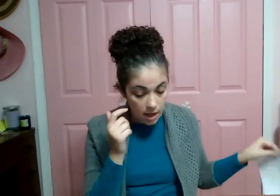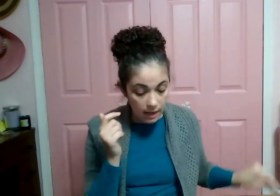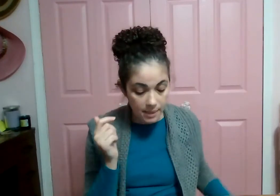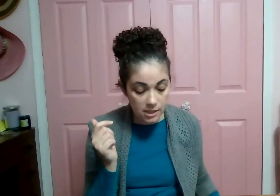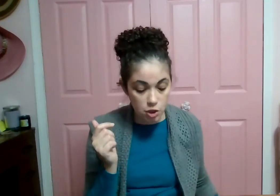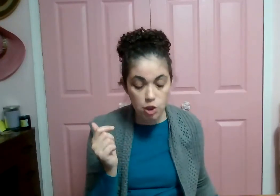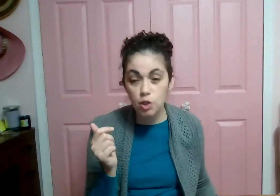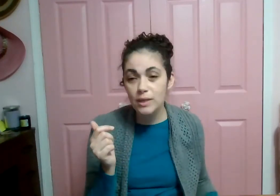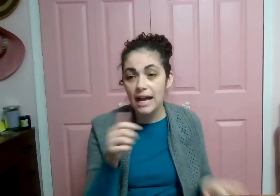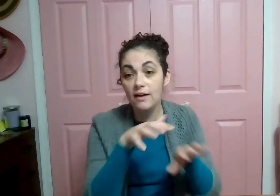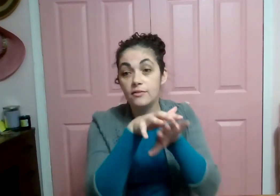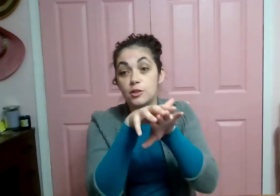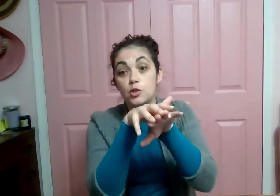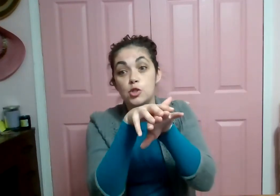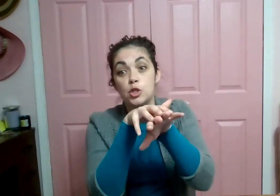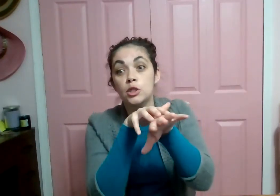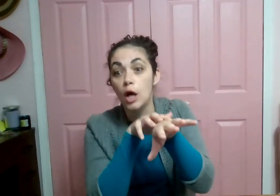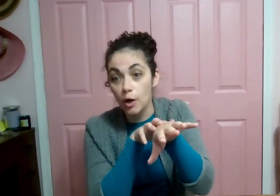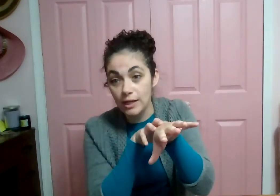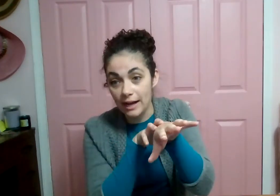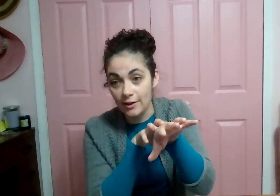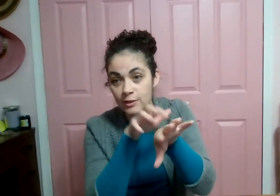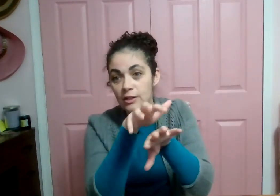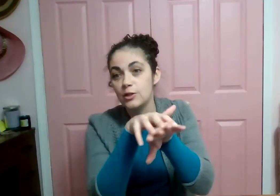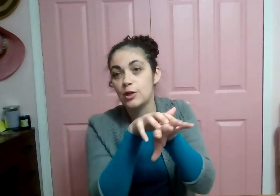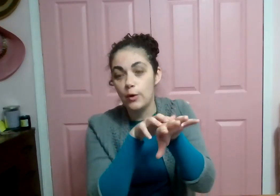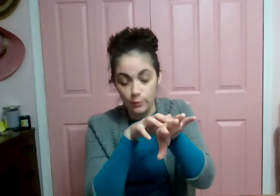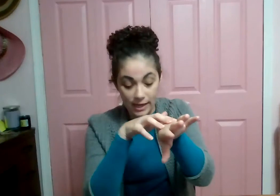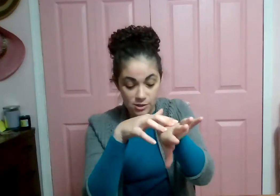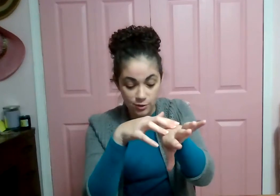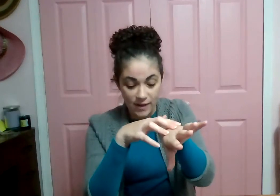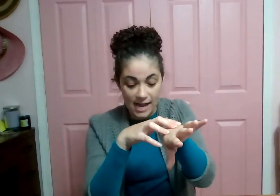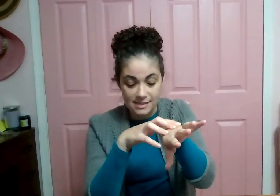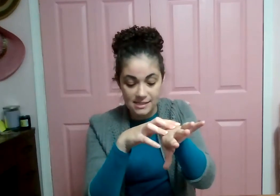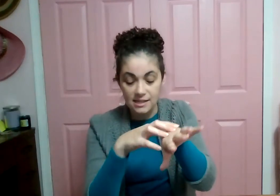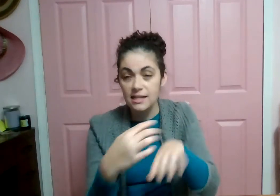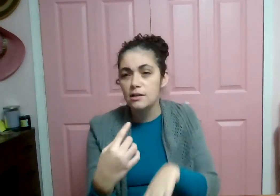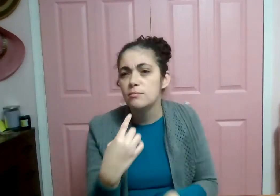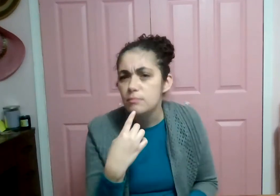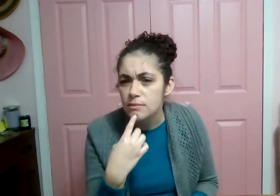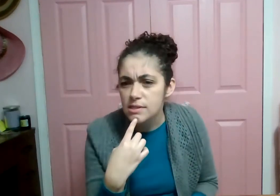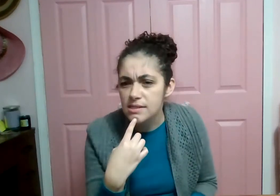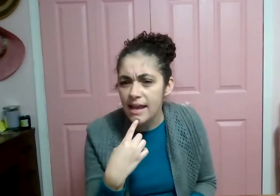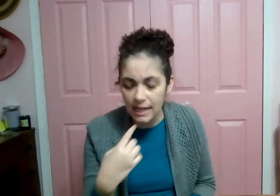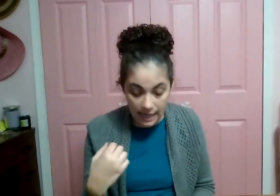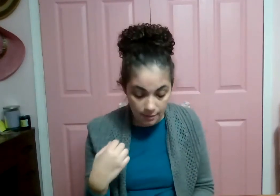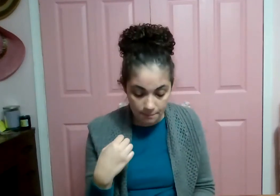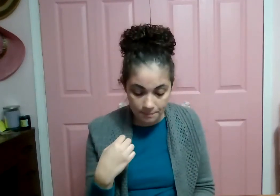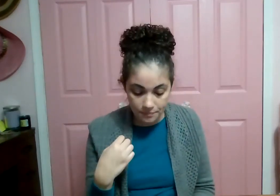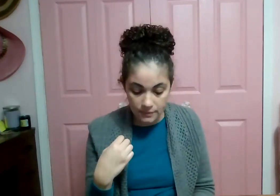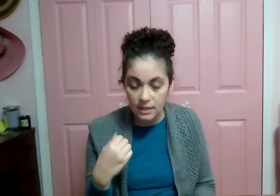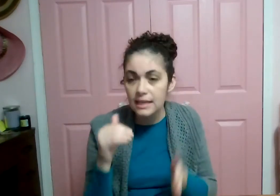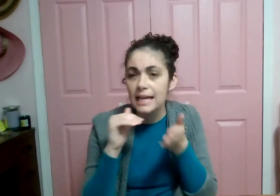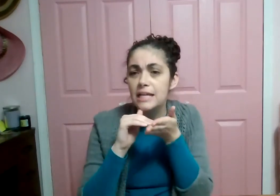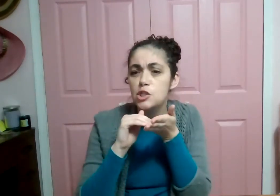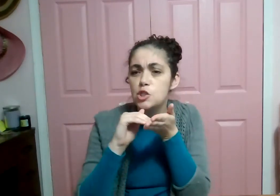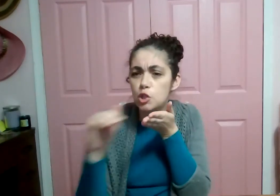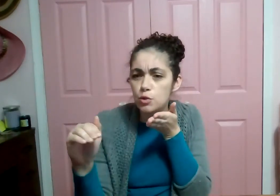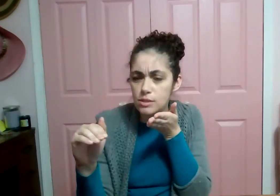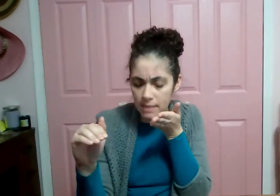On page 2, we have slow down. You're going way too fast. Say it again. Excuse